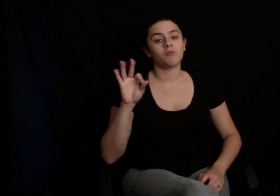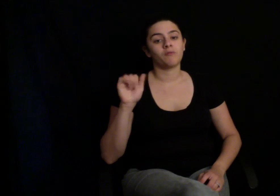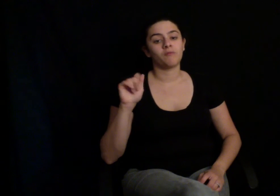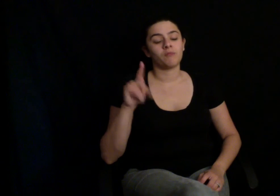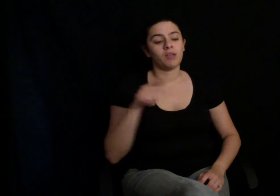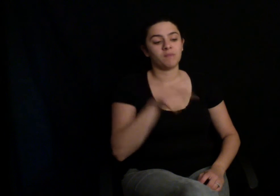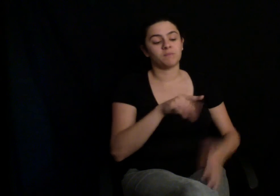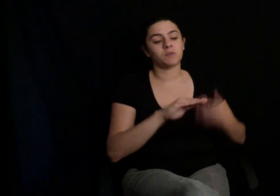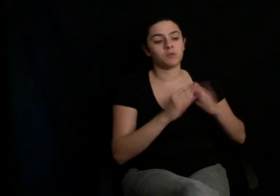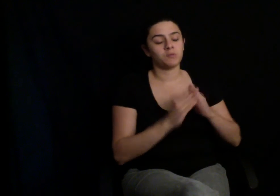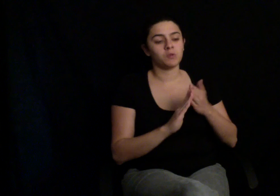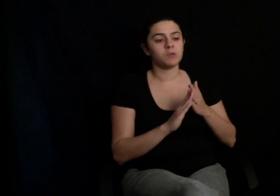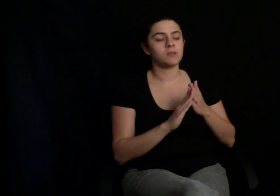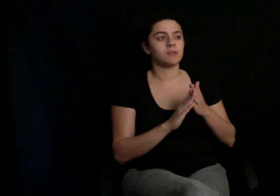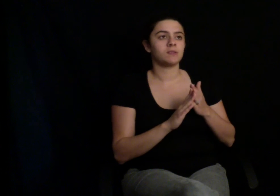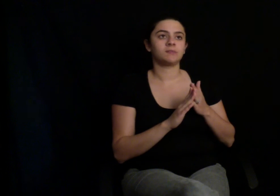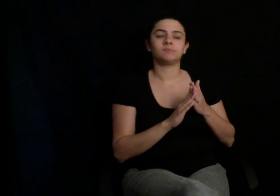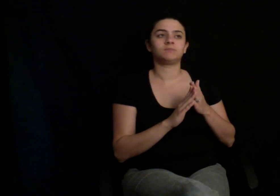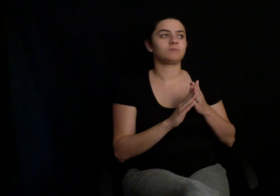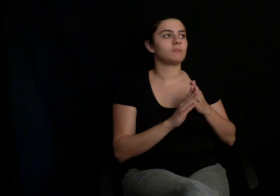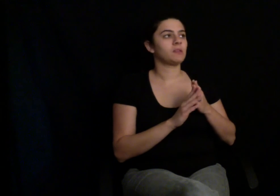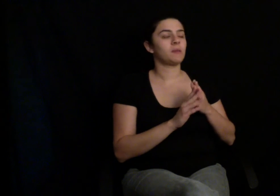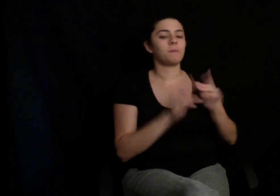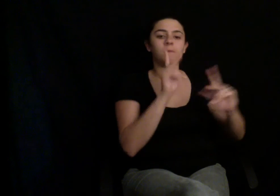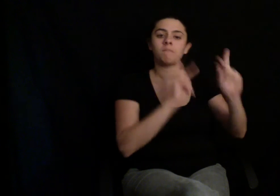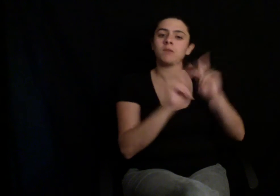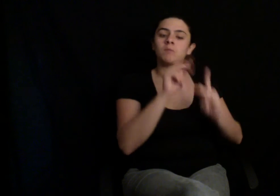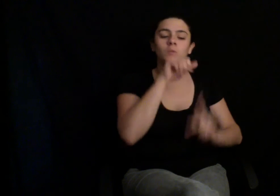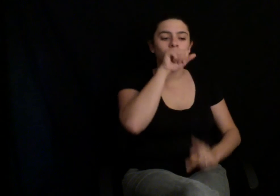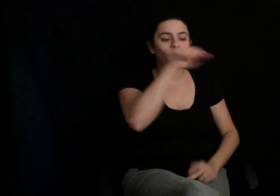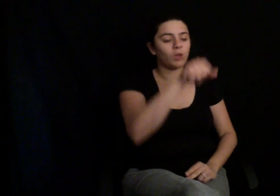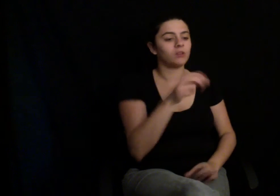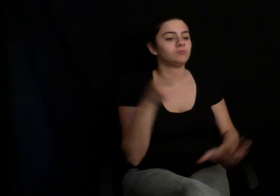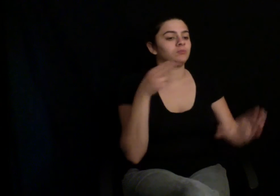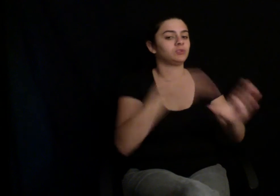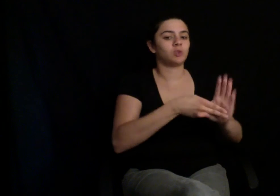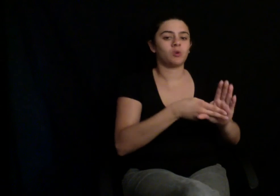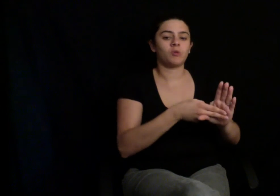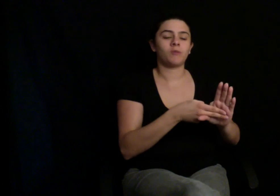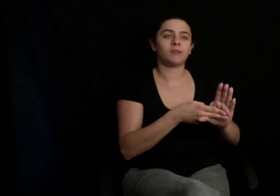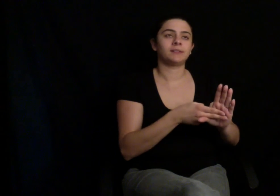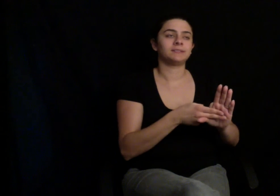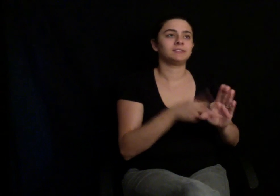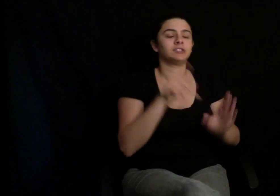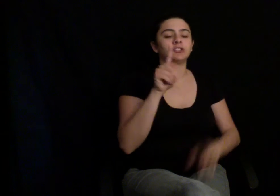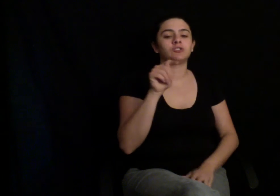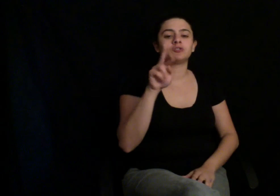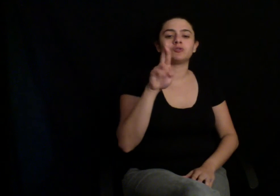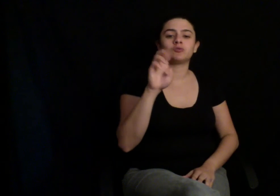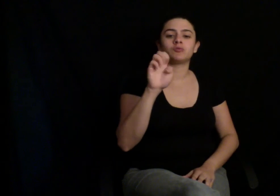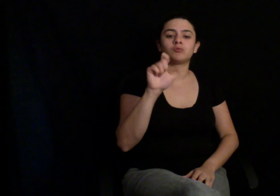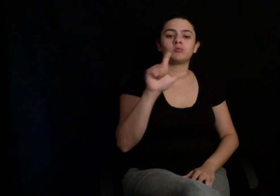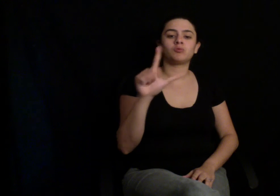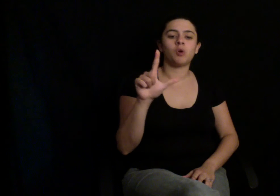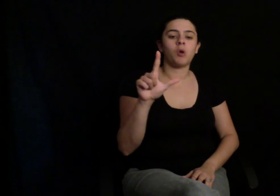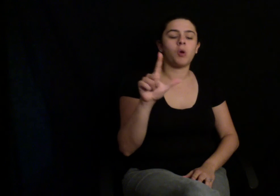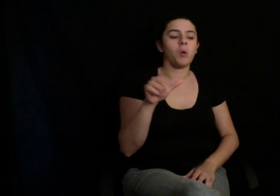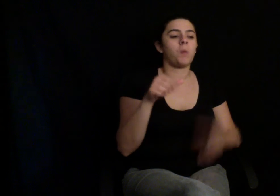movement. People love to come on NoFap and troll. They love to go onto NoFap, post porn links and comments. They just like